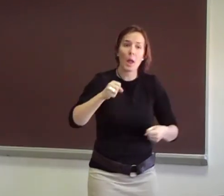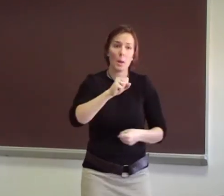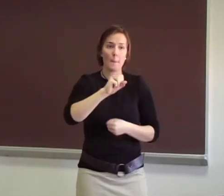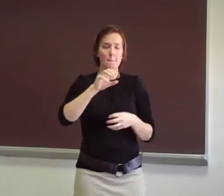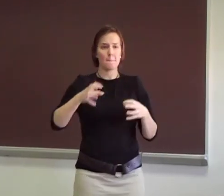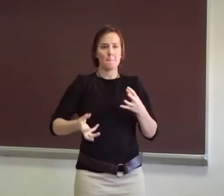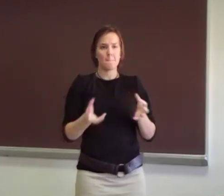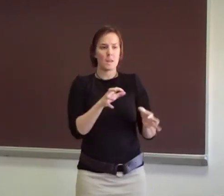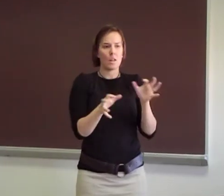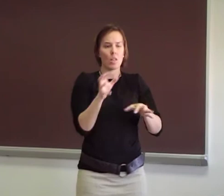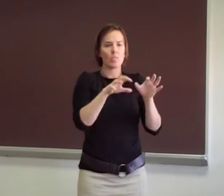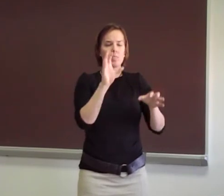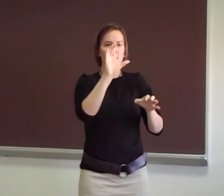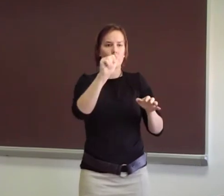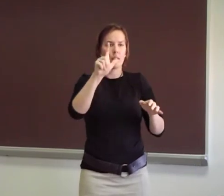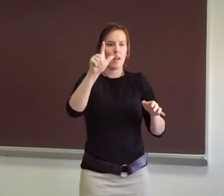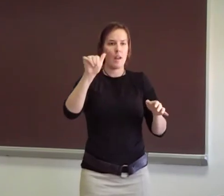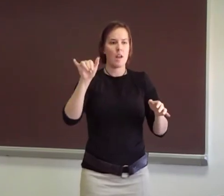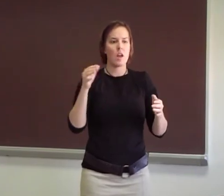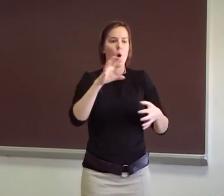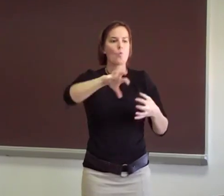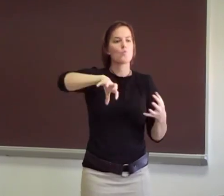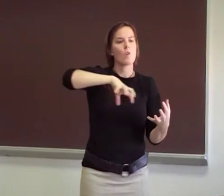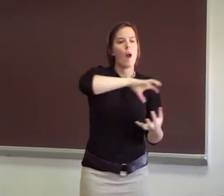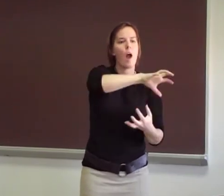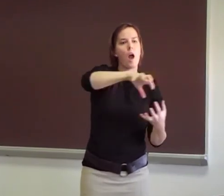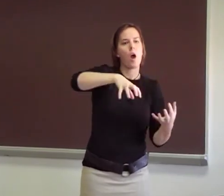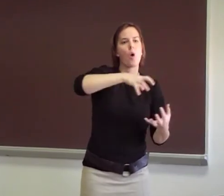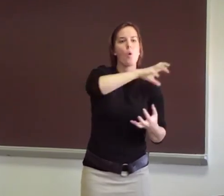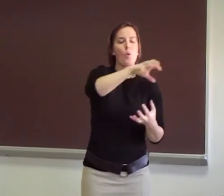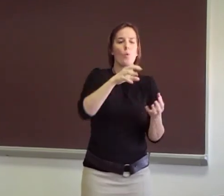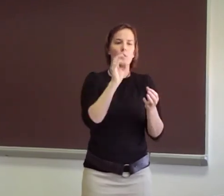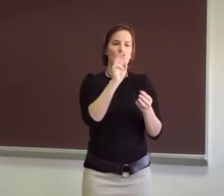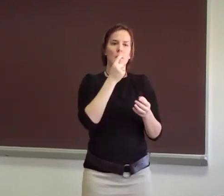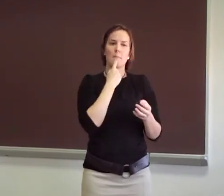the actual clay piece that will later be the bronze.